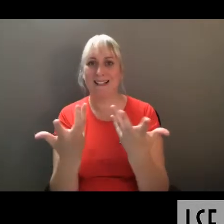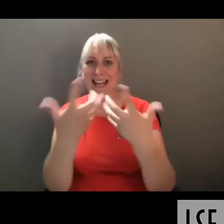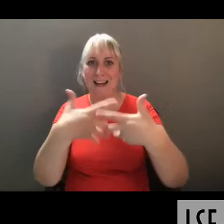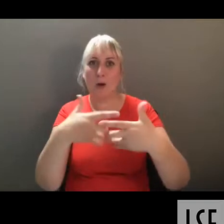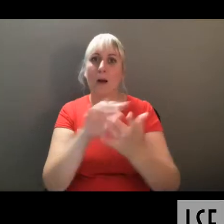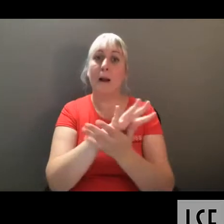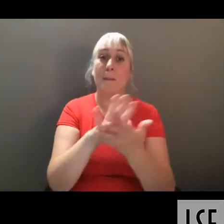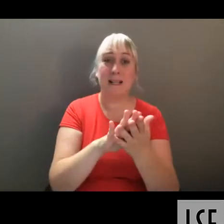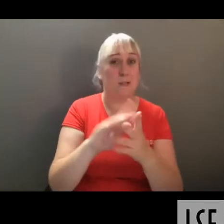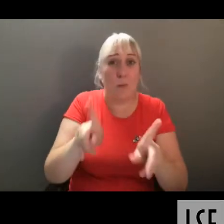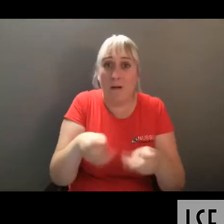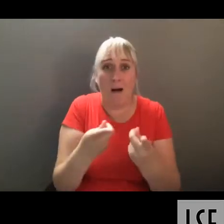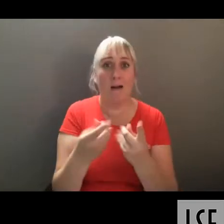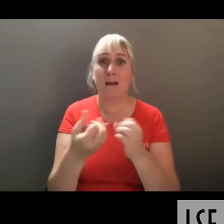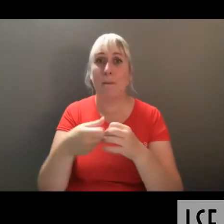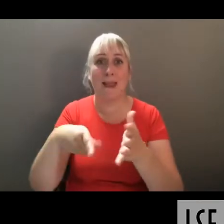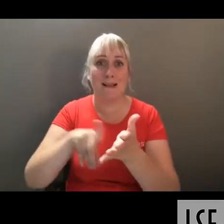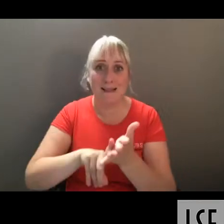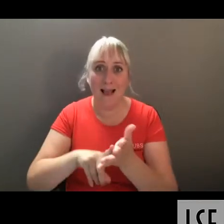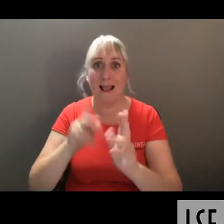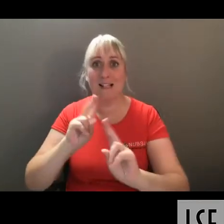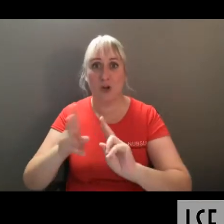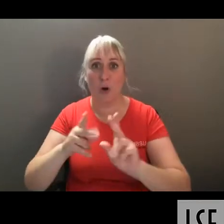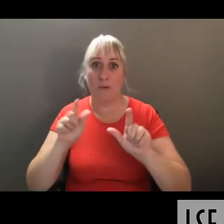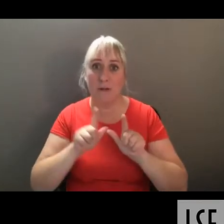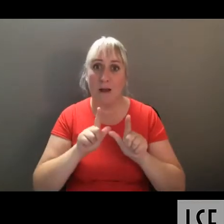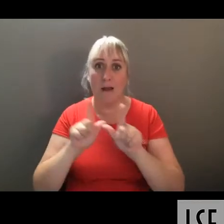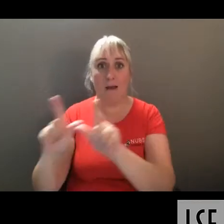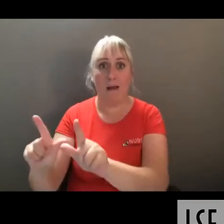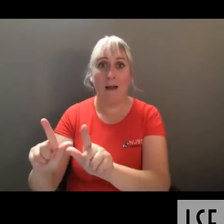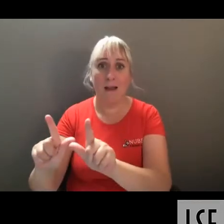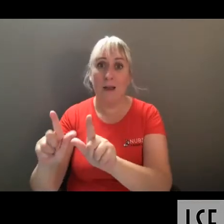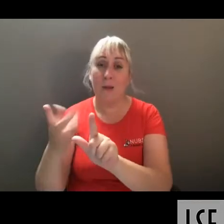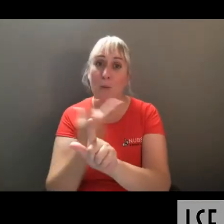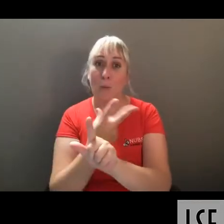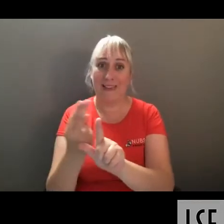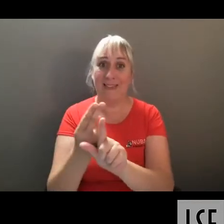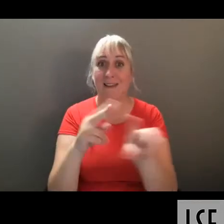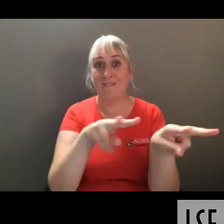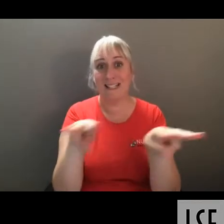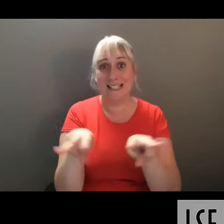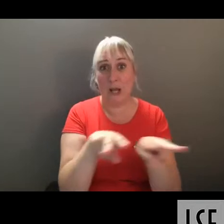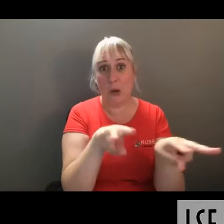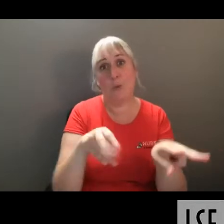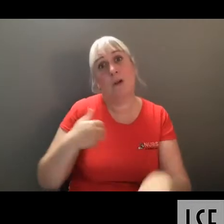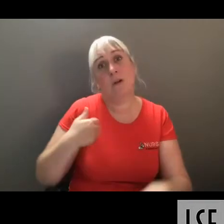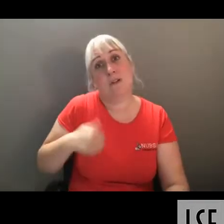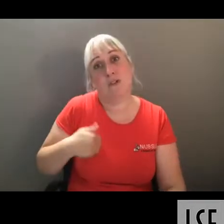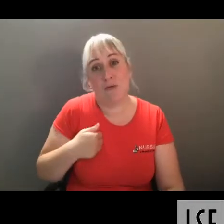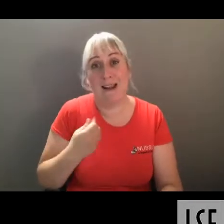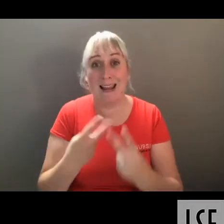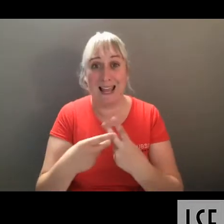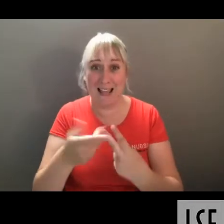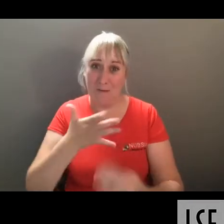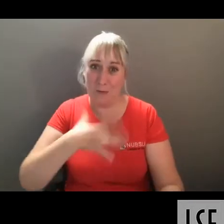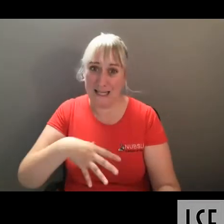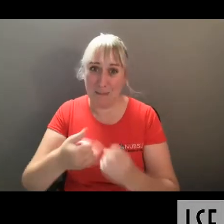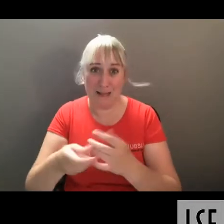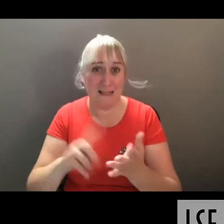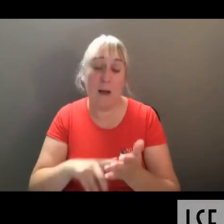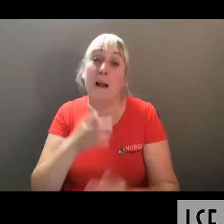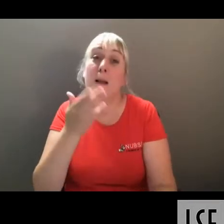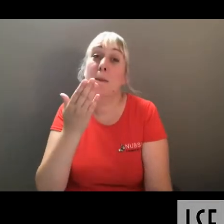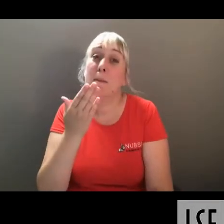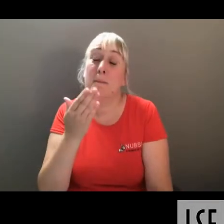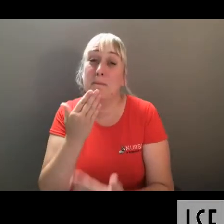BSL interpreter alongside the shared screen. So I'm sorry to any BSL signers who are joining us. Please use the closed